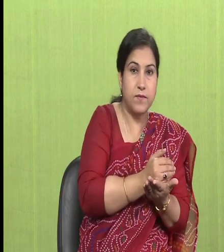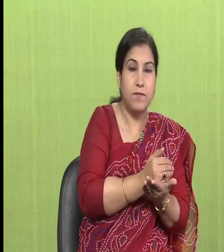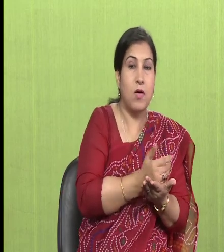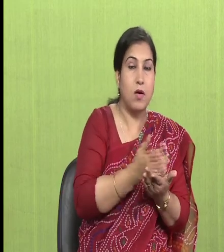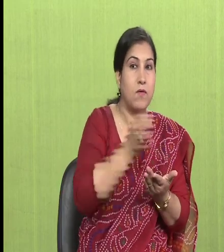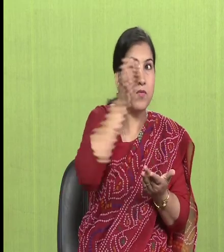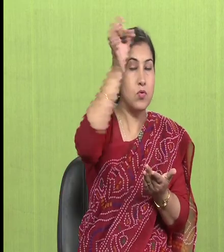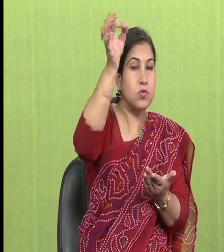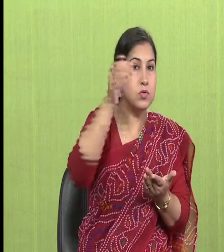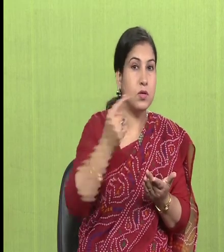future.